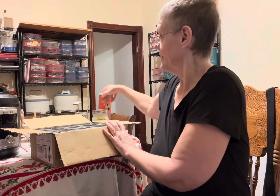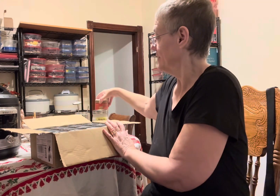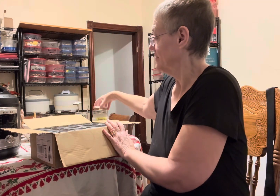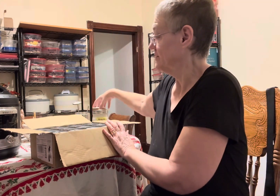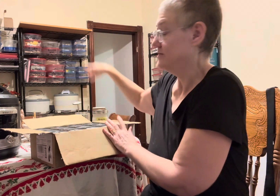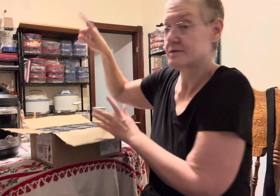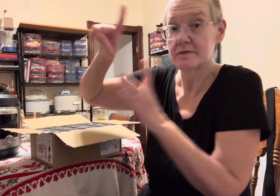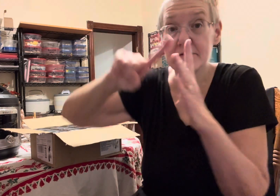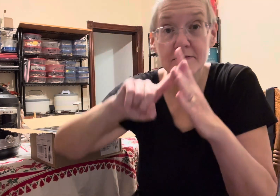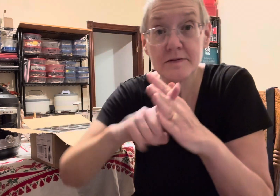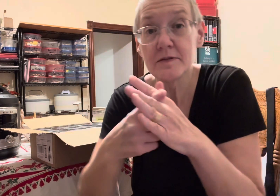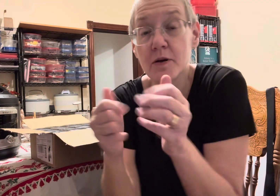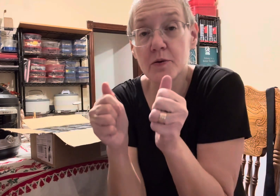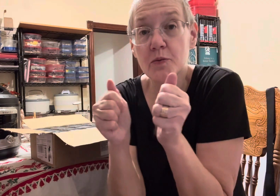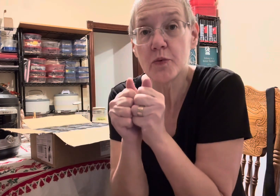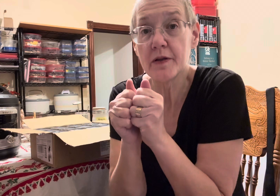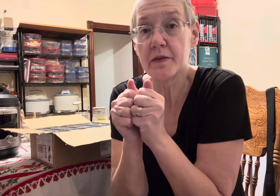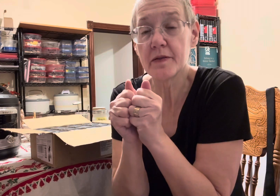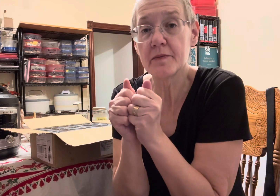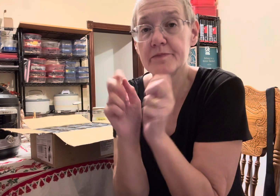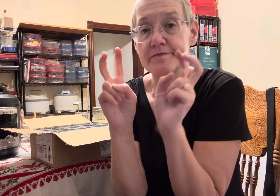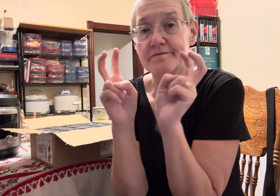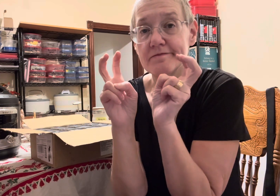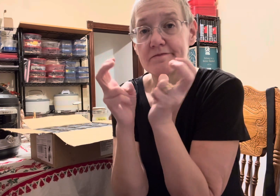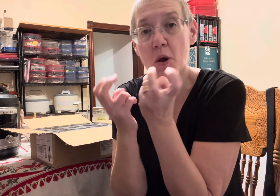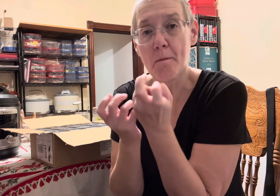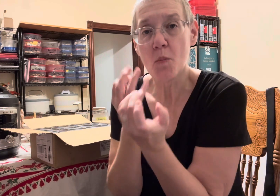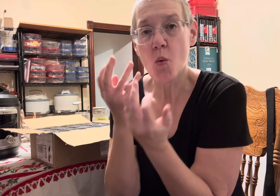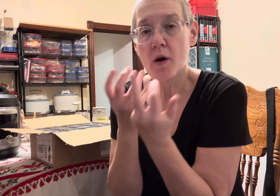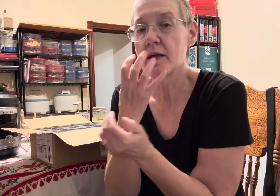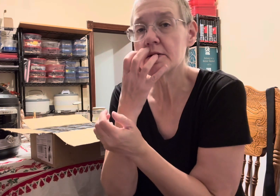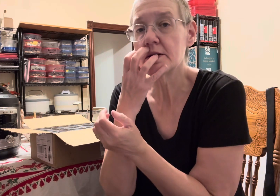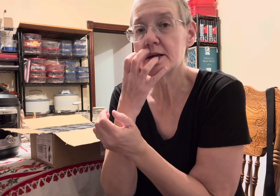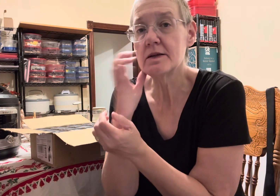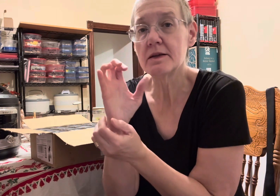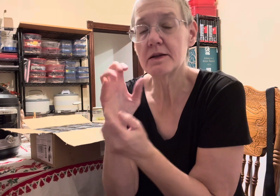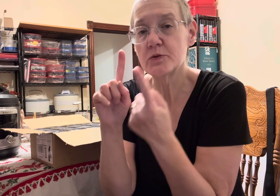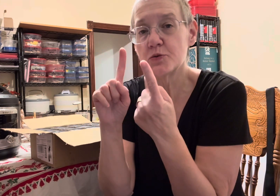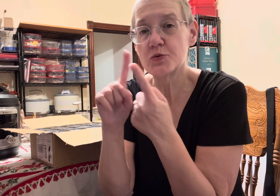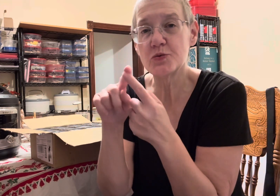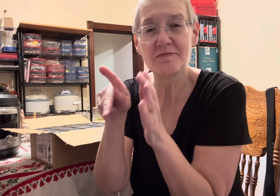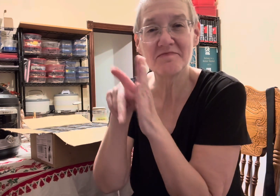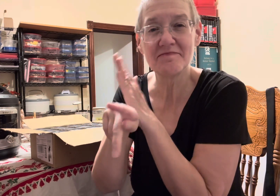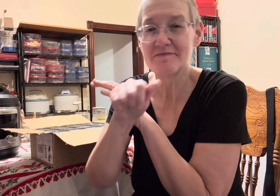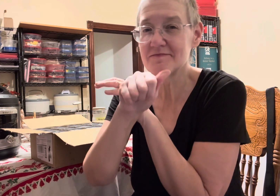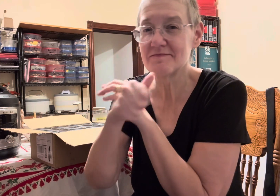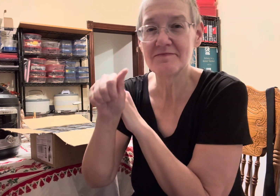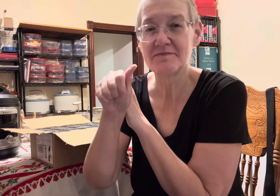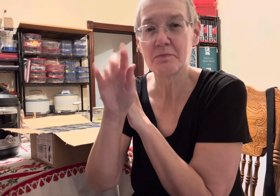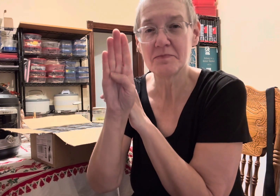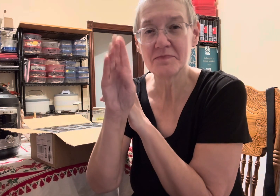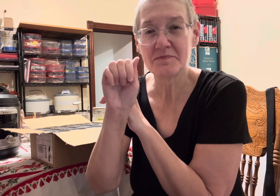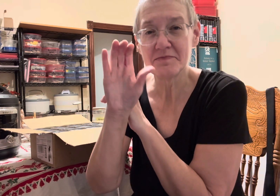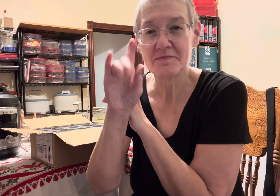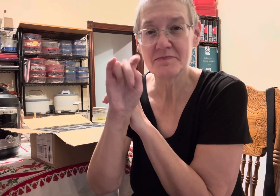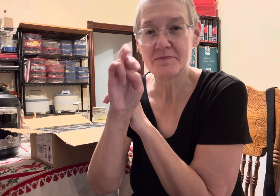It's not like your traditional cow's milk yogurt. And we're going to start off by boiling it, heating it to kill